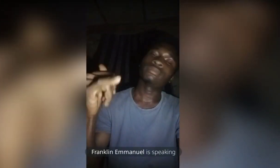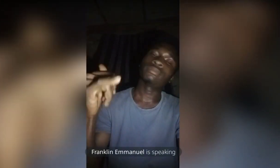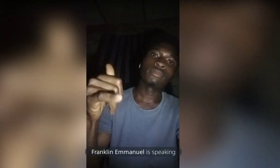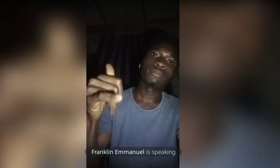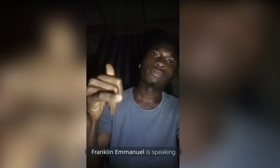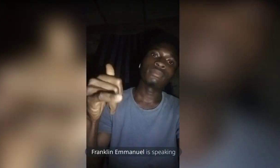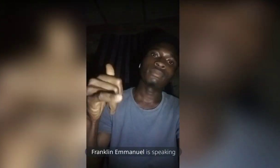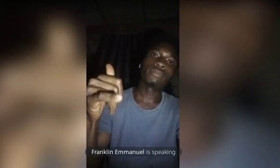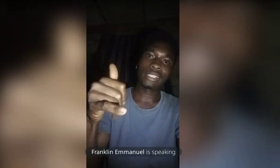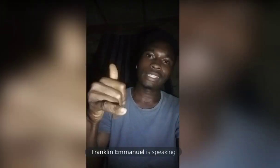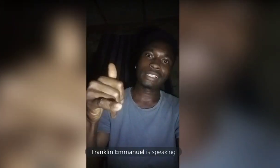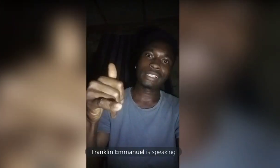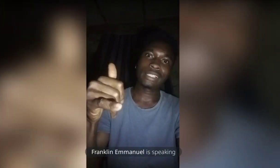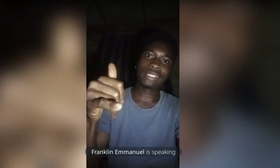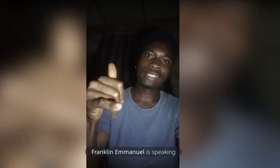Z.